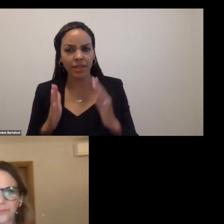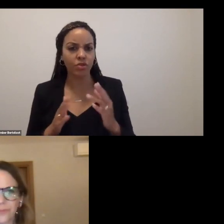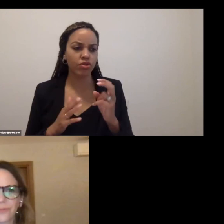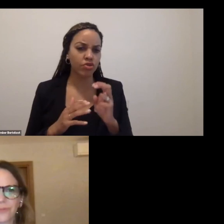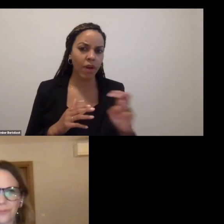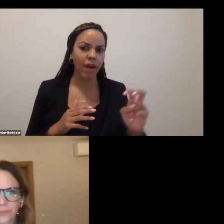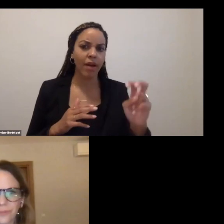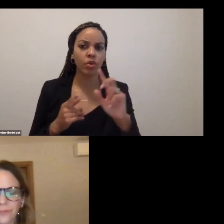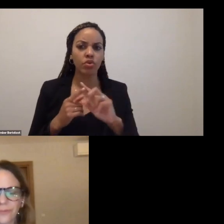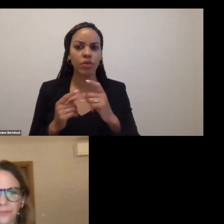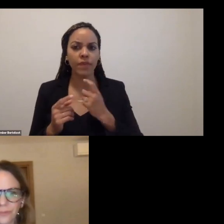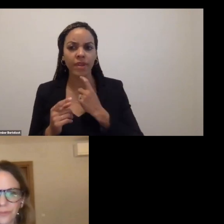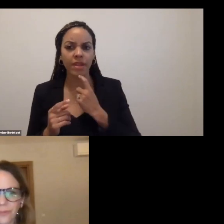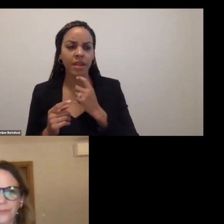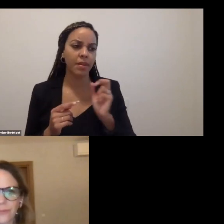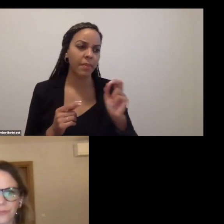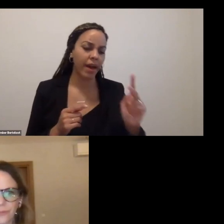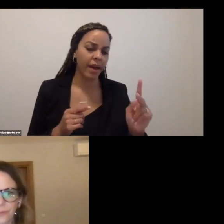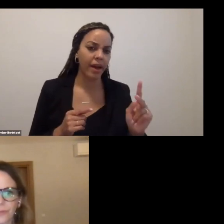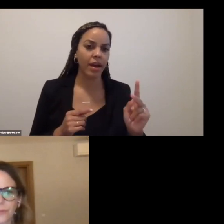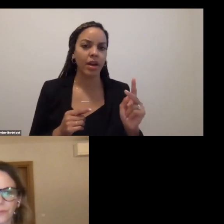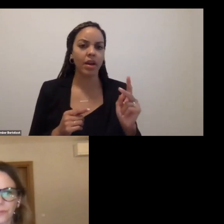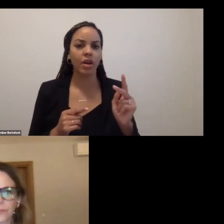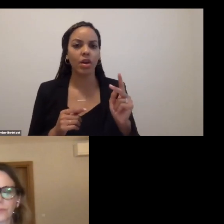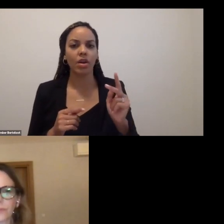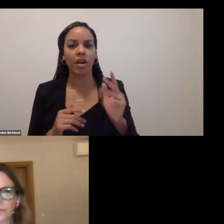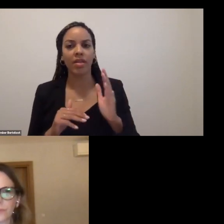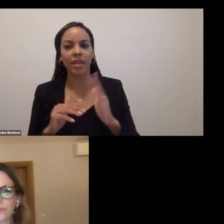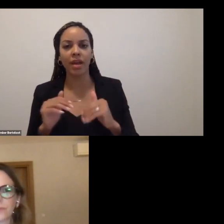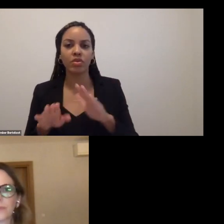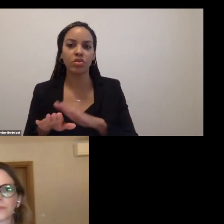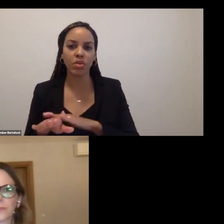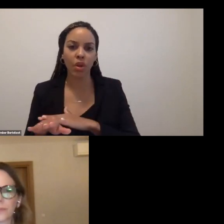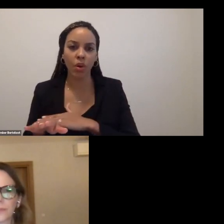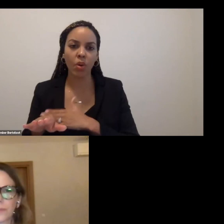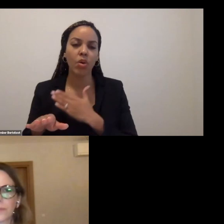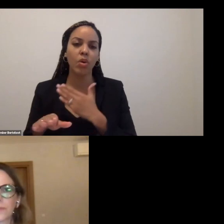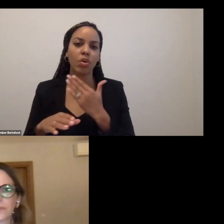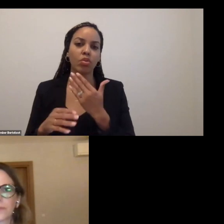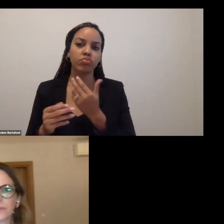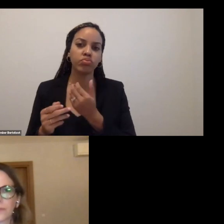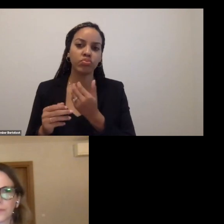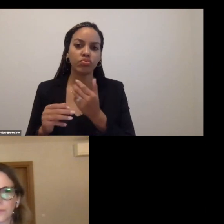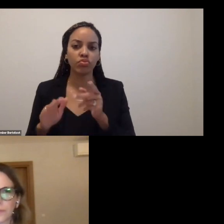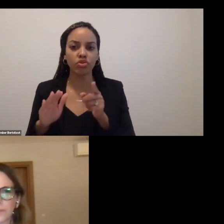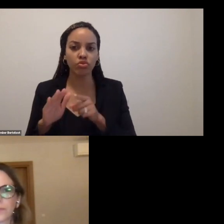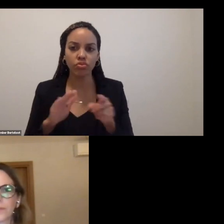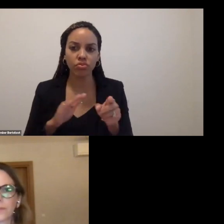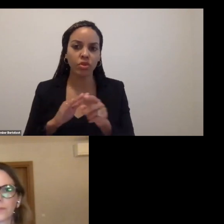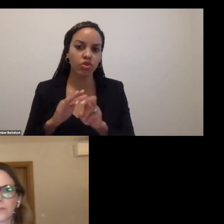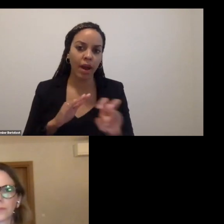rather with slow traveling than flying, and